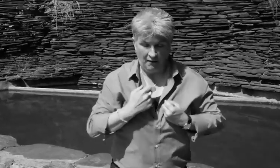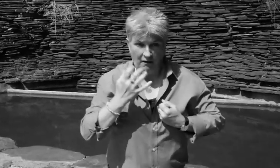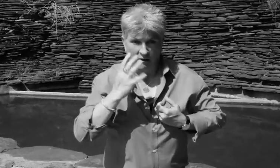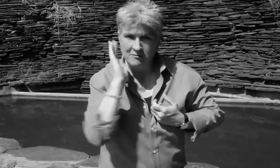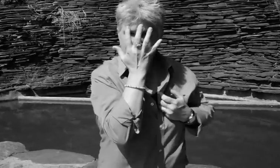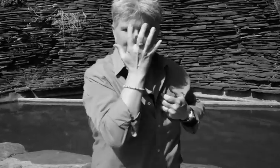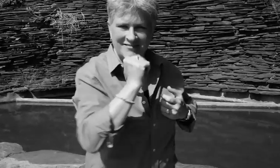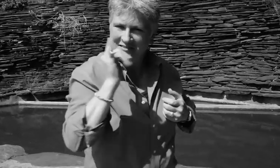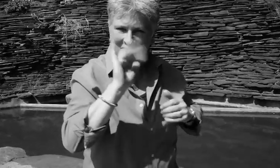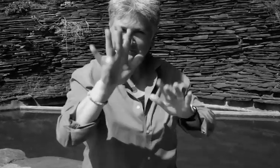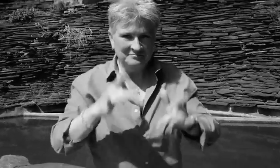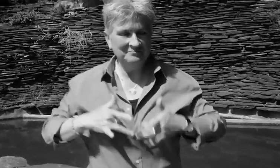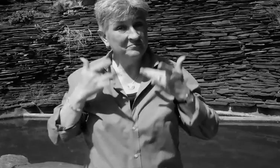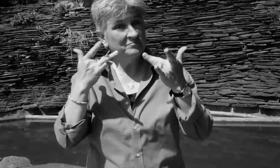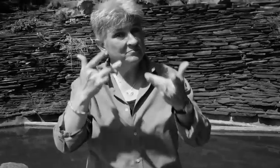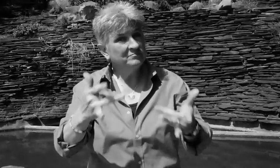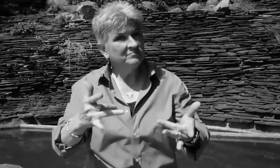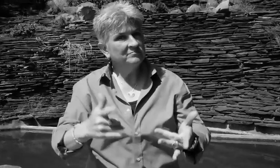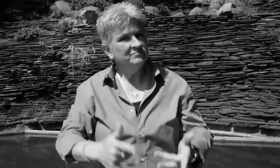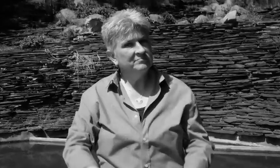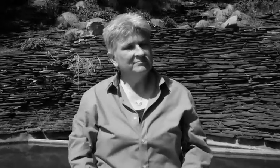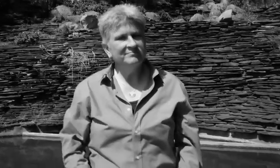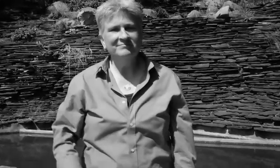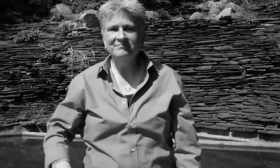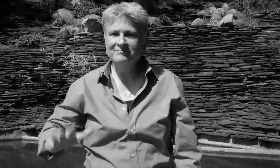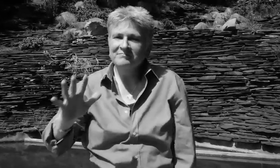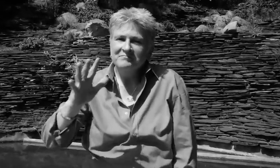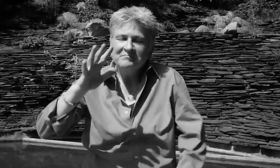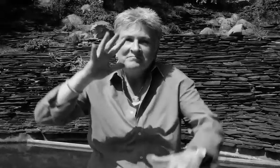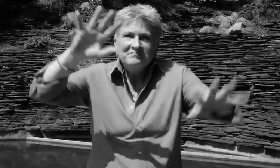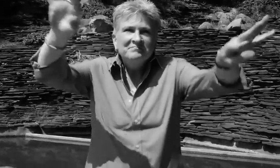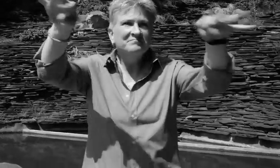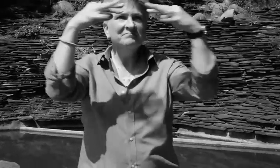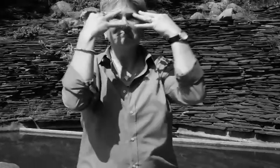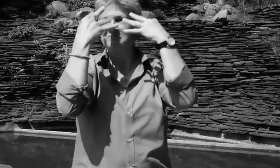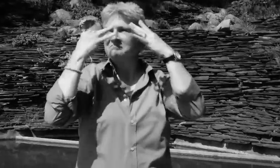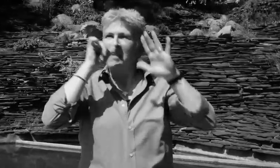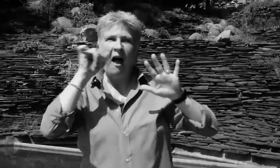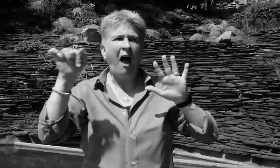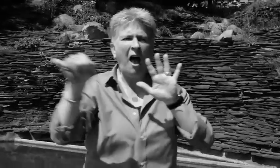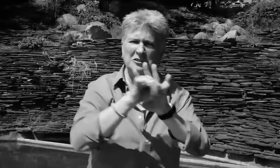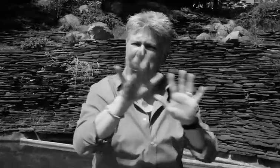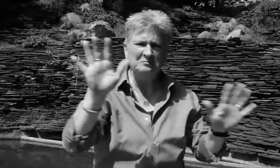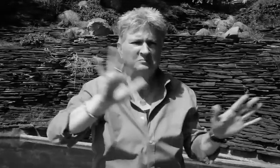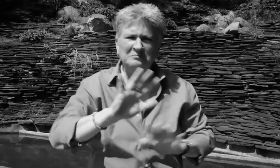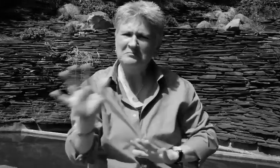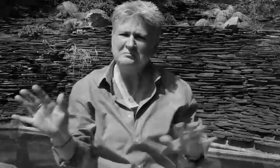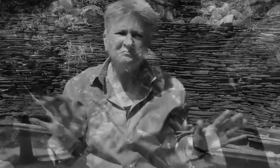Ain't like you to hold back or hide from the light. I